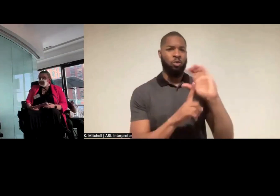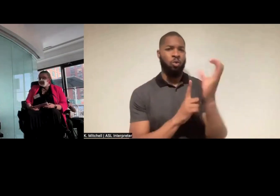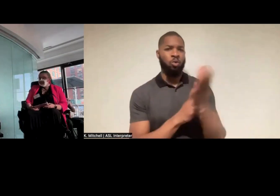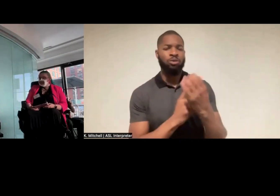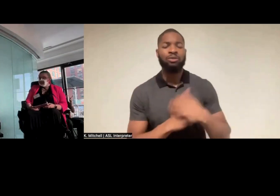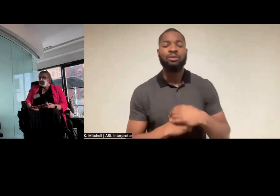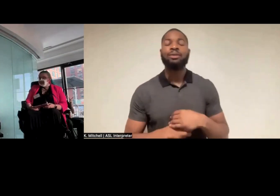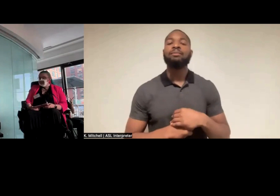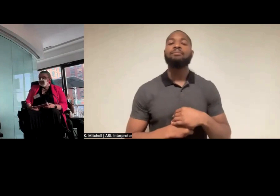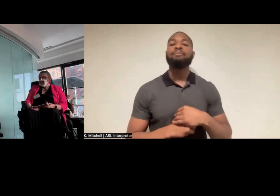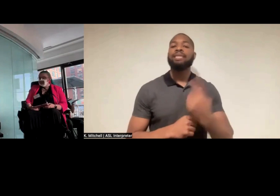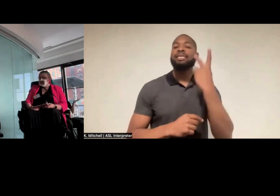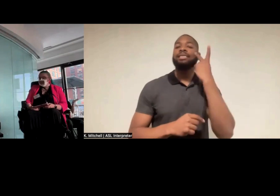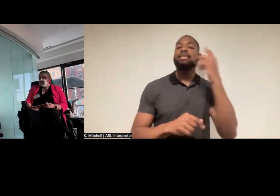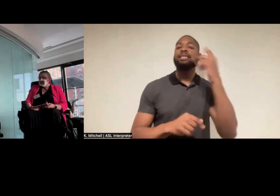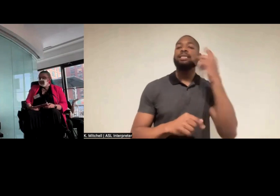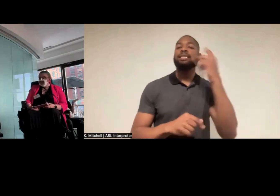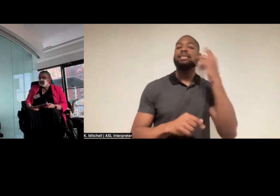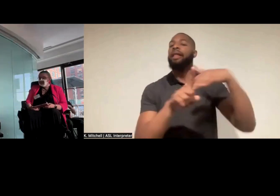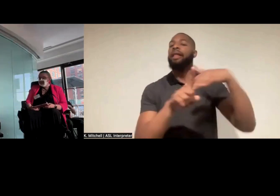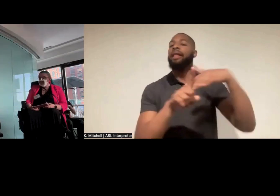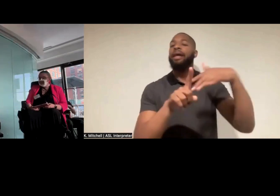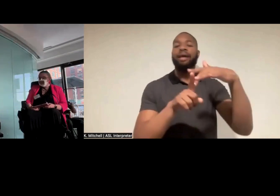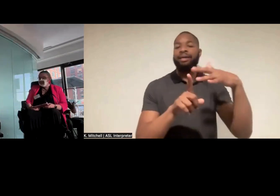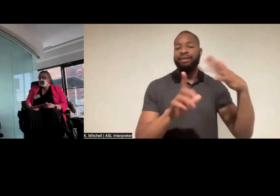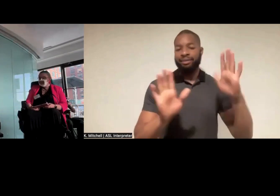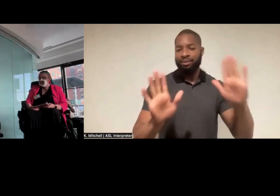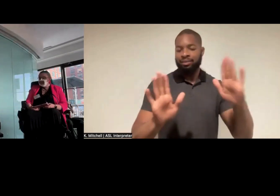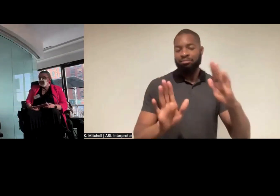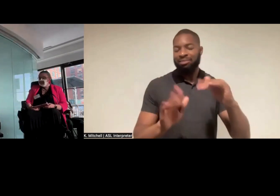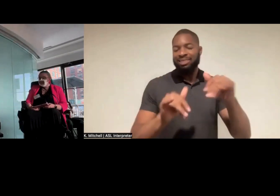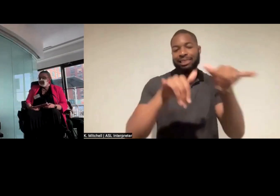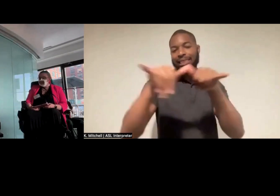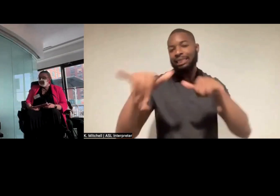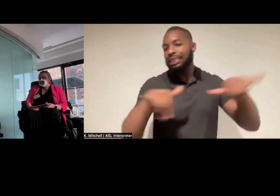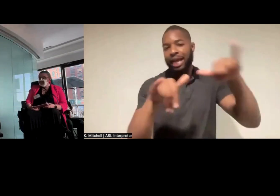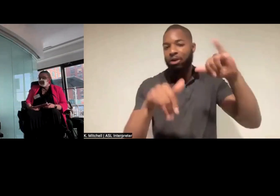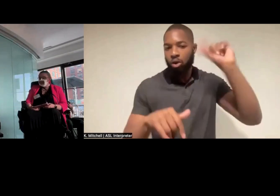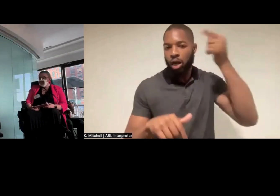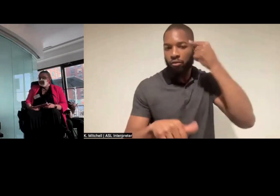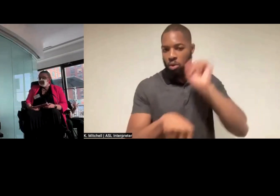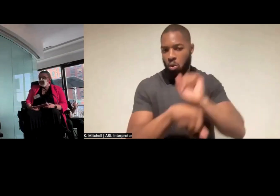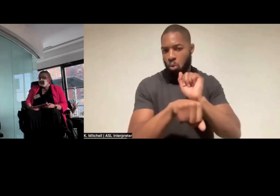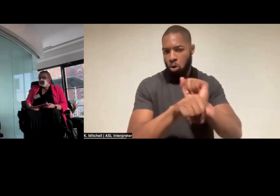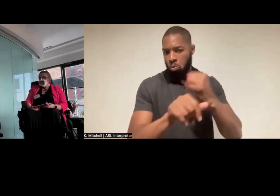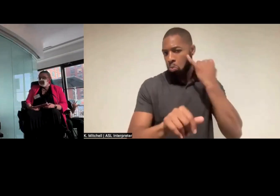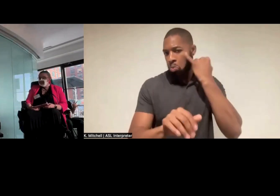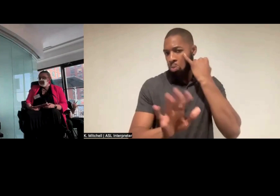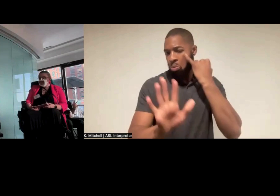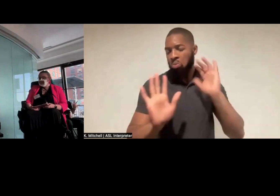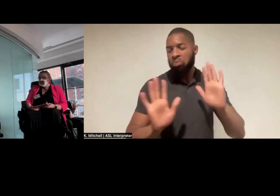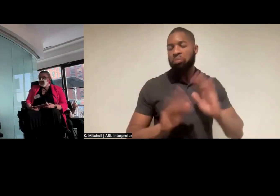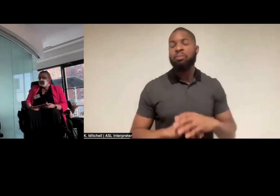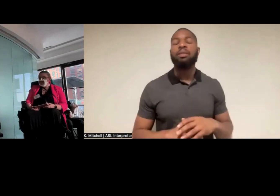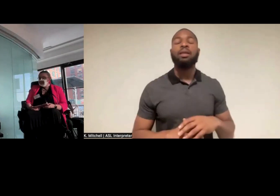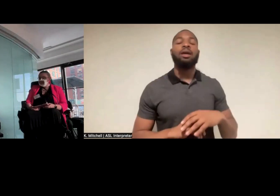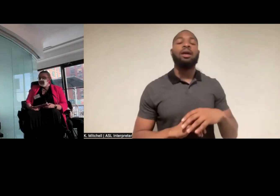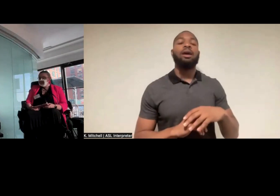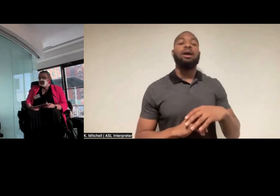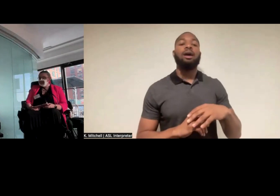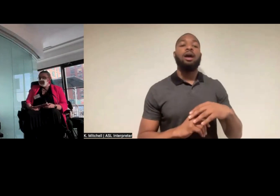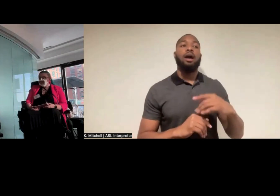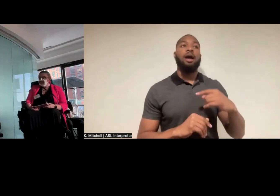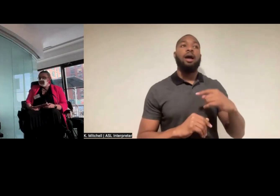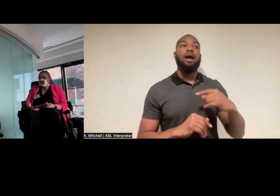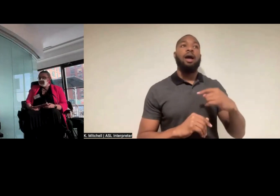board, this kind of standard work environment. Well, if I try and imagine what it looked